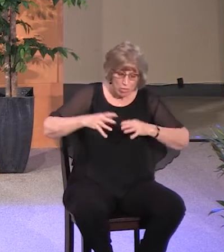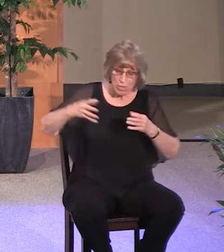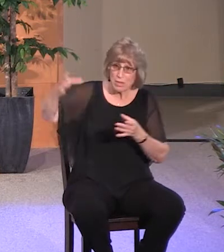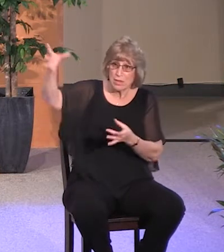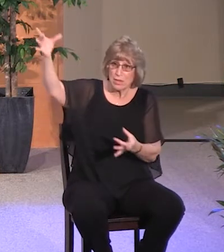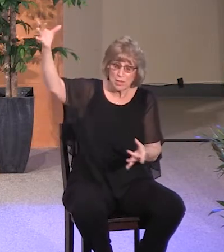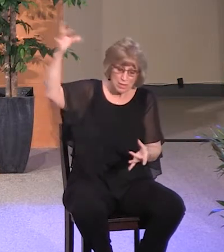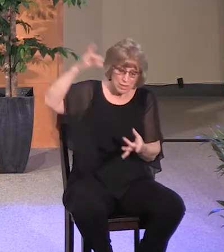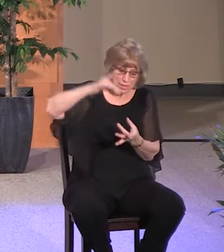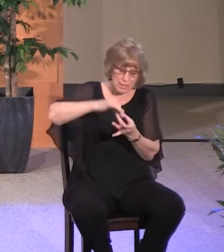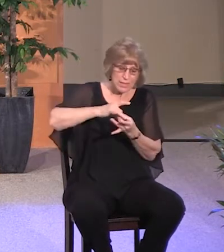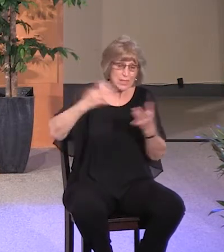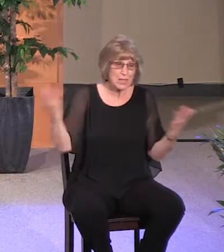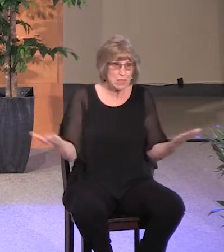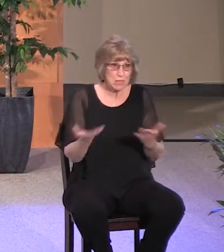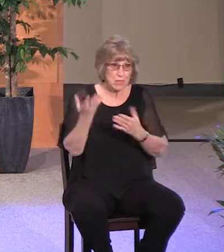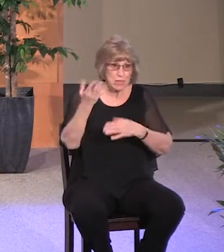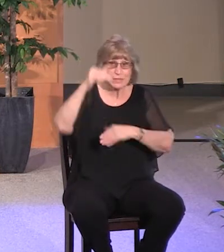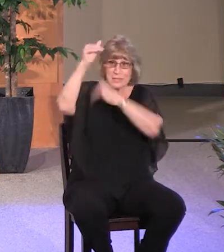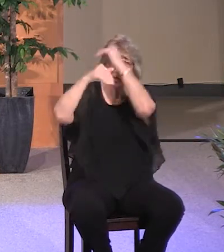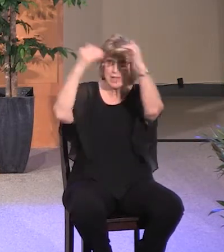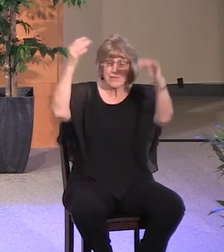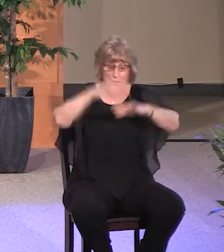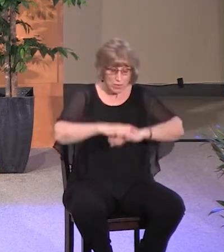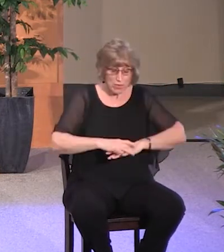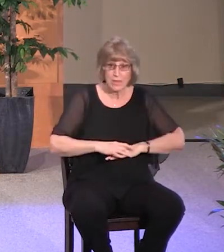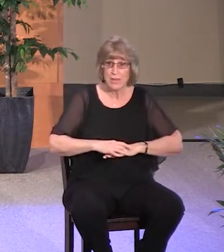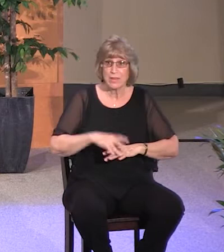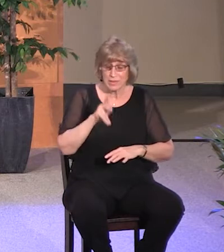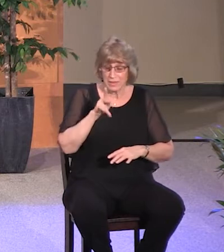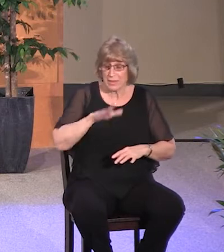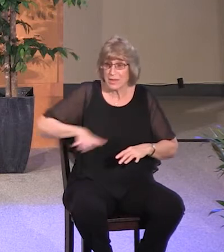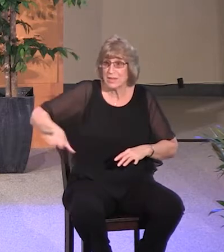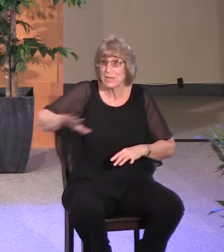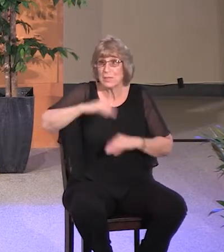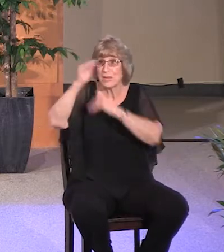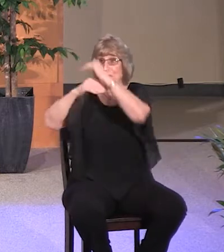heaven on earth. The kingdom of heaven is nigh. This is how we do it.